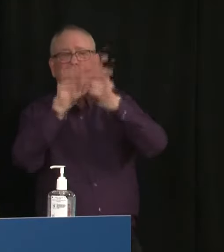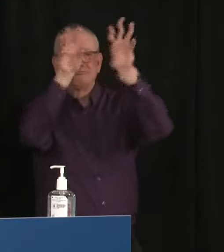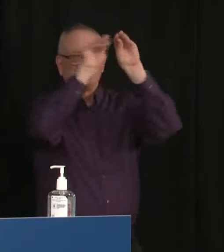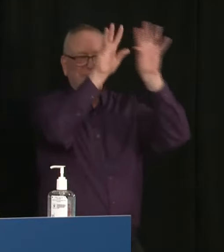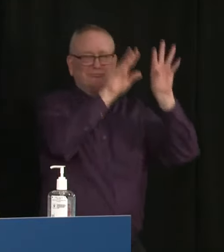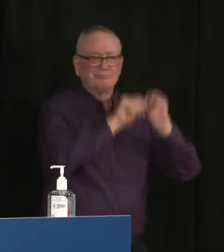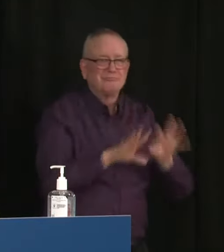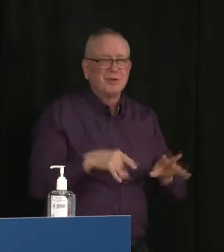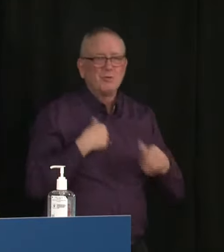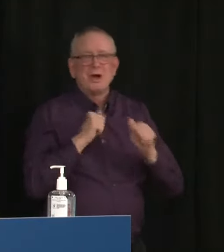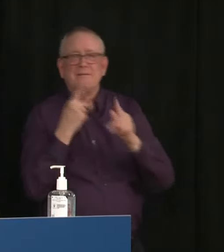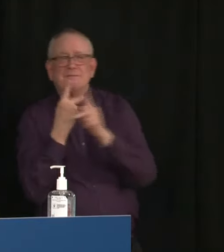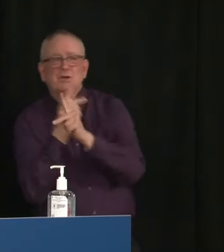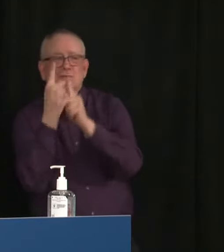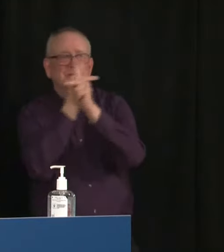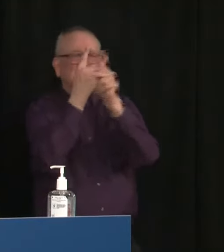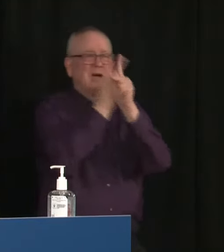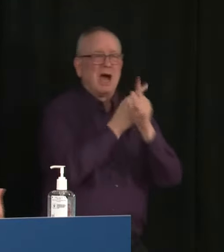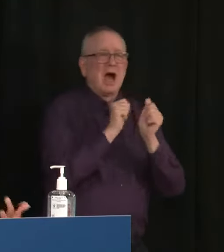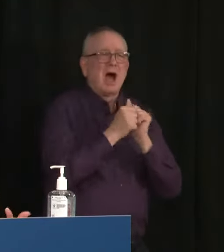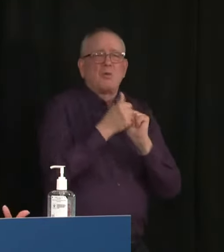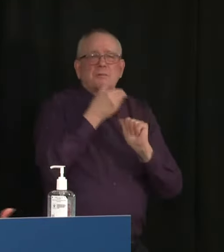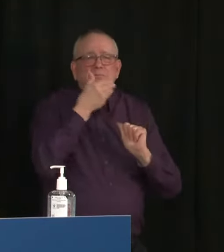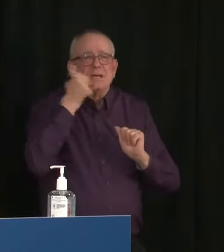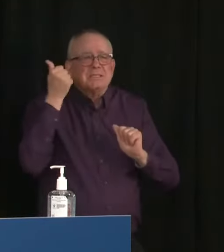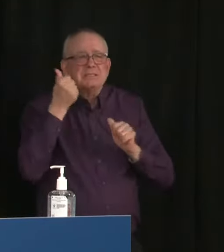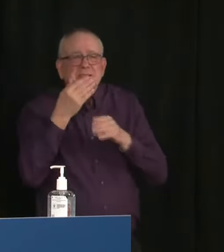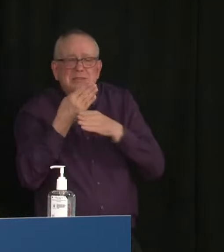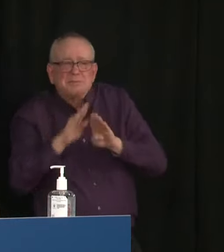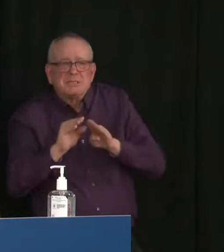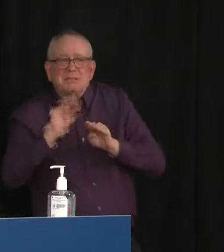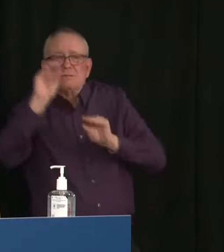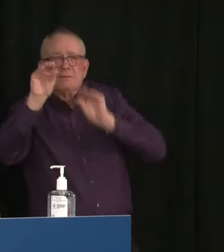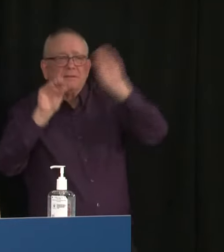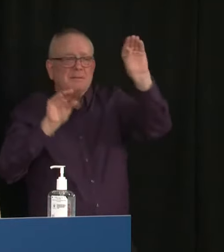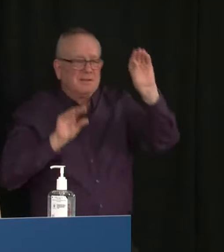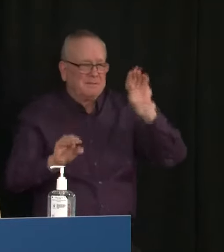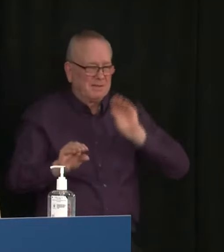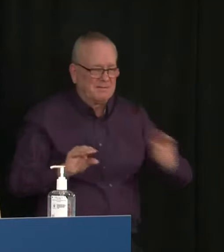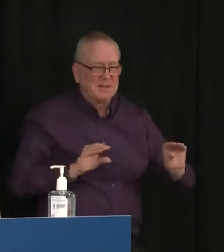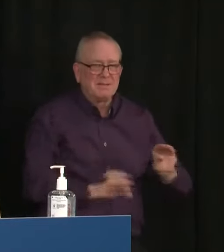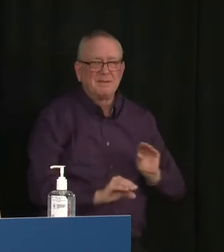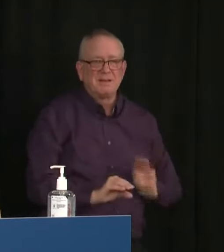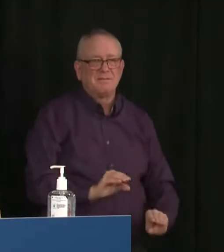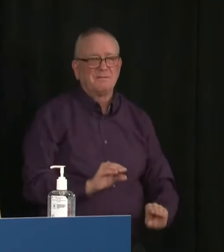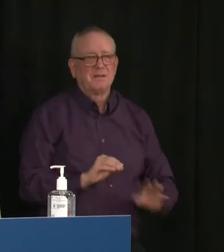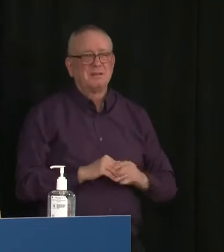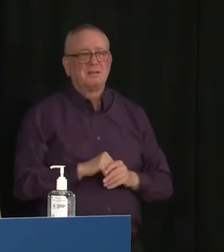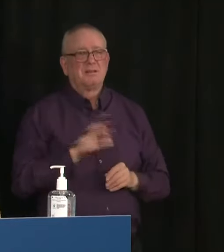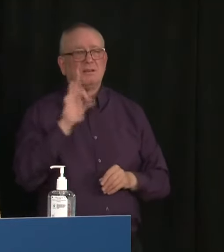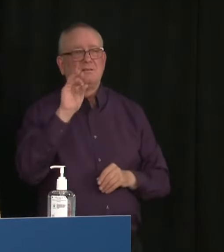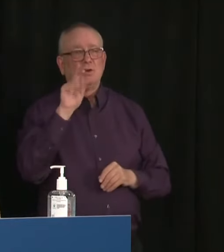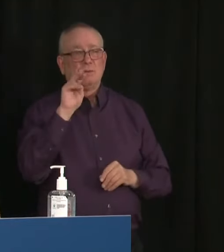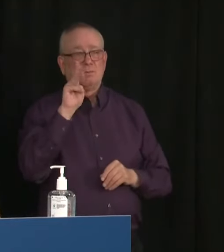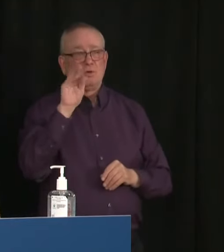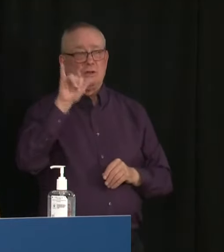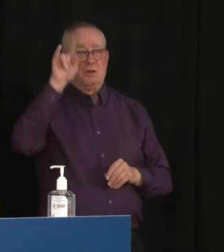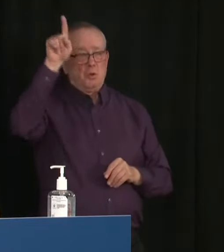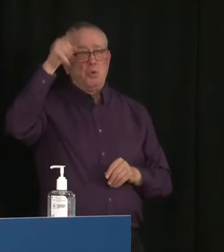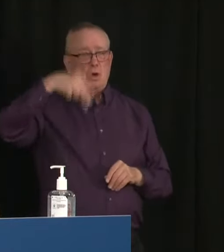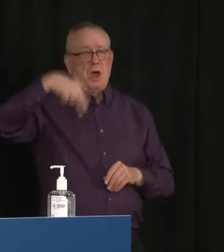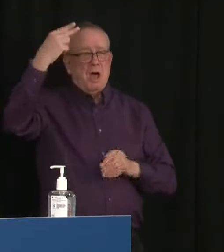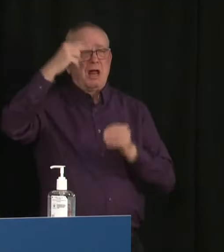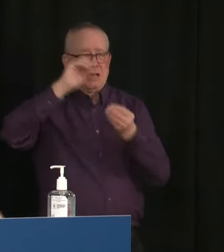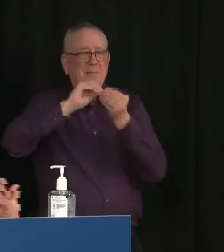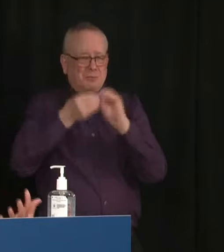remember that while Fort McMurray has a very high rate that is concerning right now, It is not the only place in the province that has those